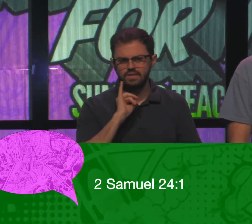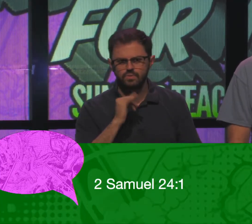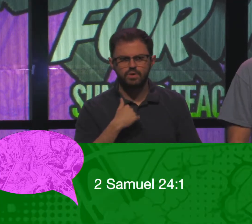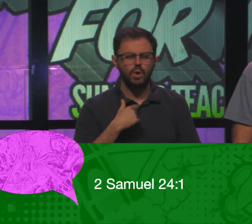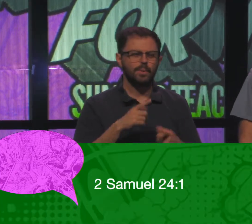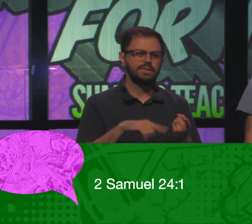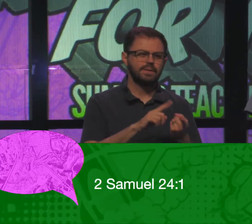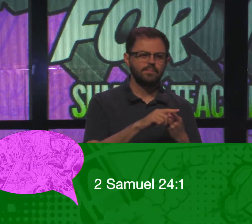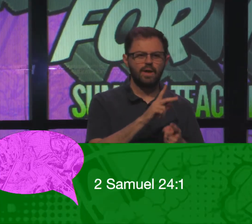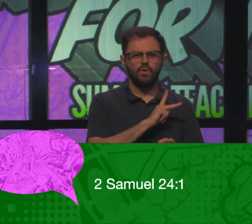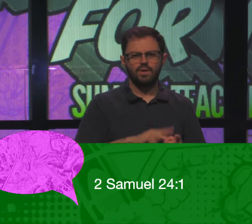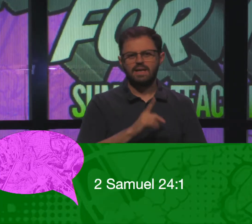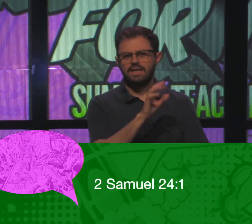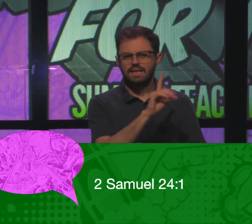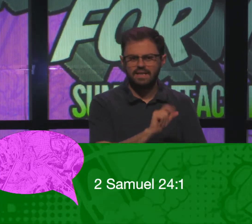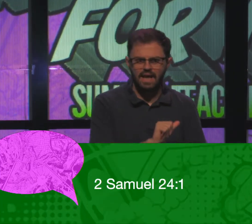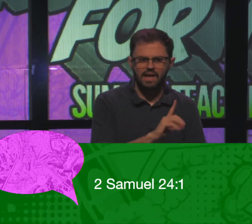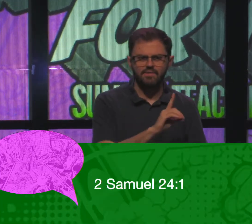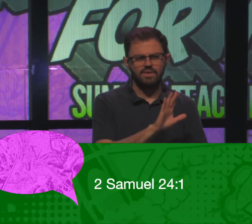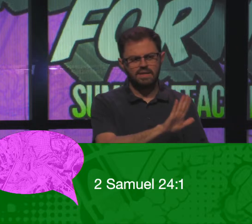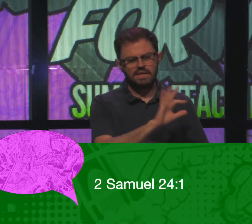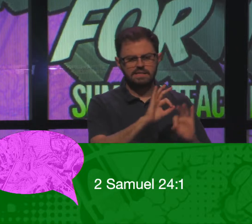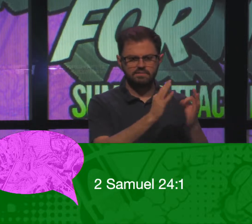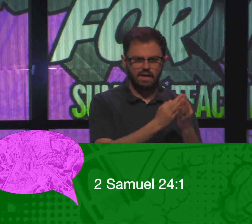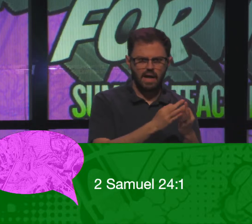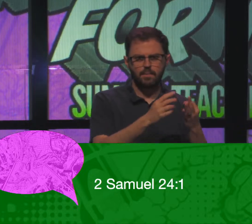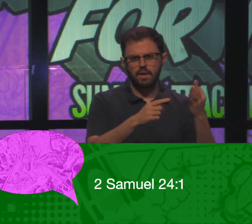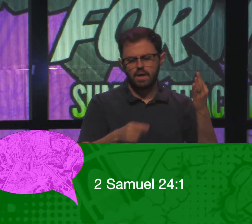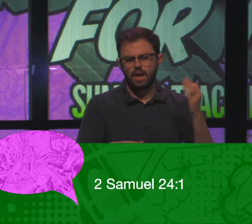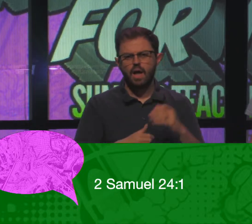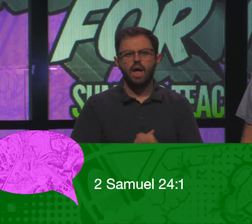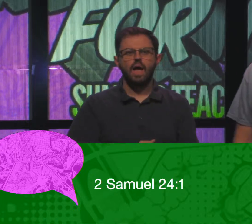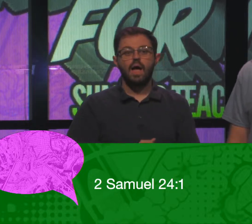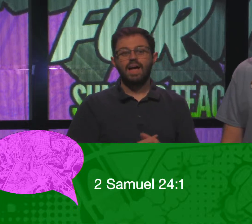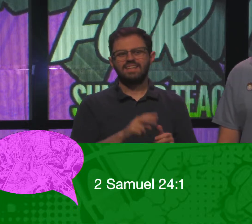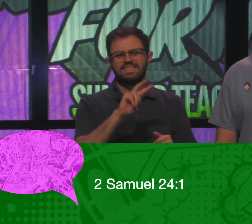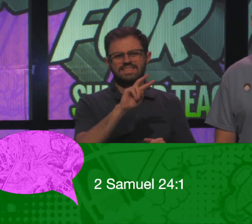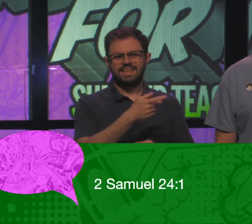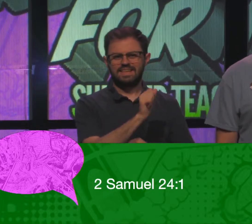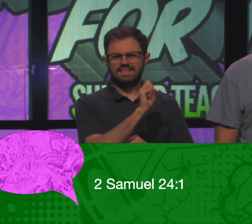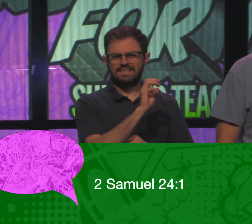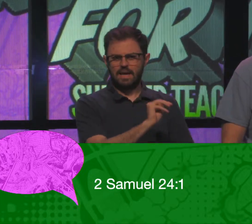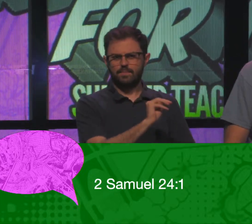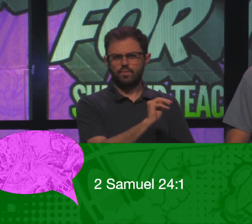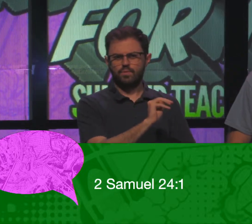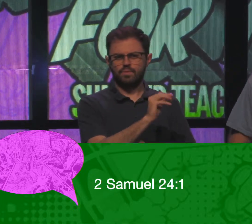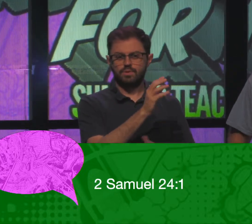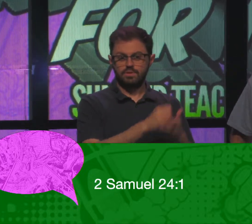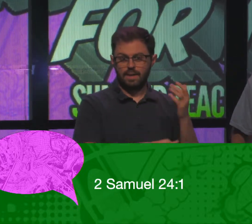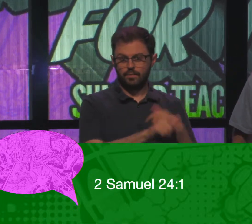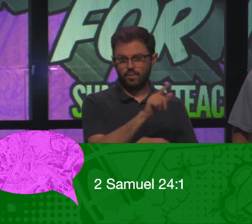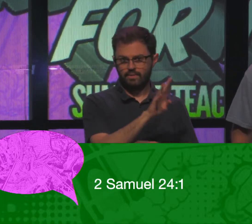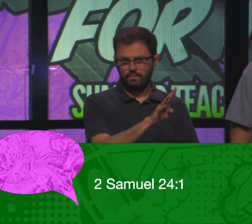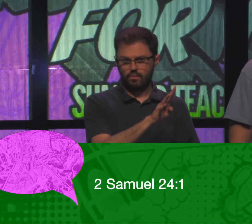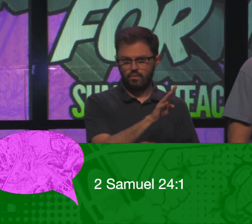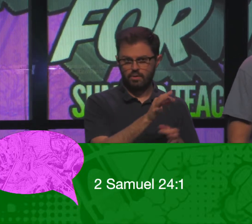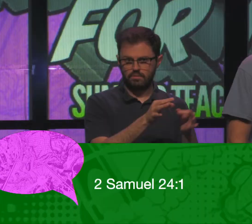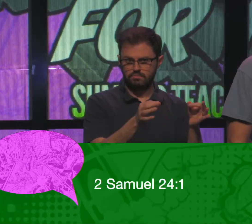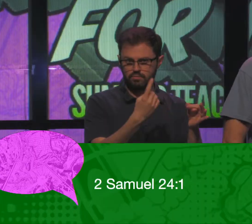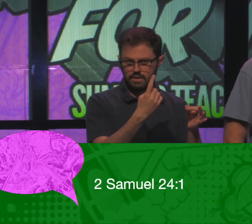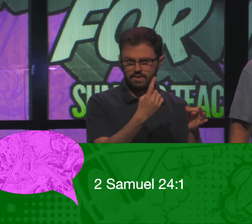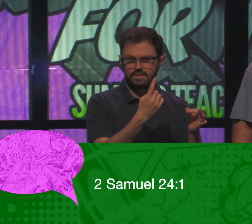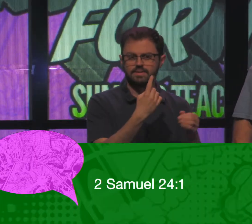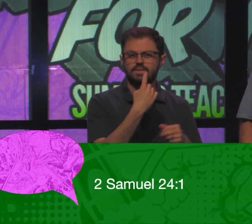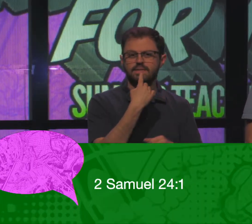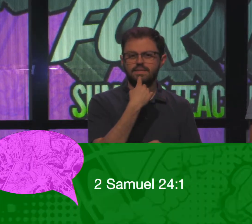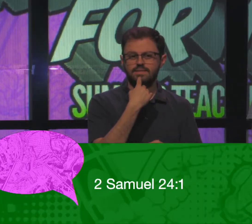the movement into David's family and David's lineage. And so in 2 Samuel 24, verse 1, this is what it says. Pay careful attention, class.